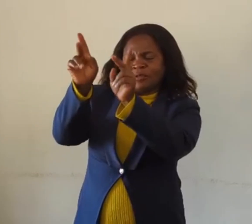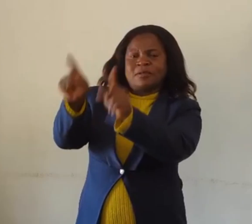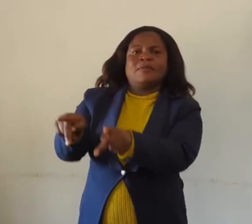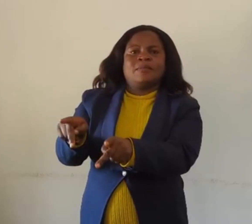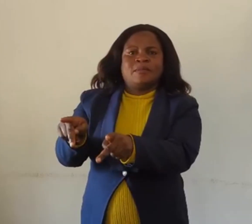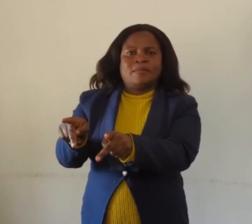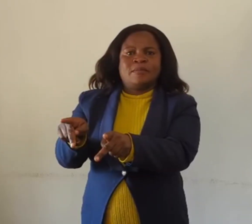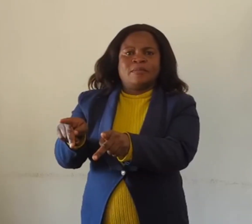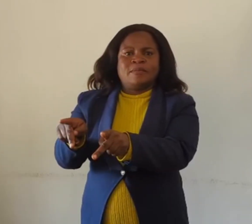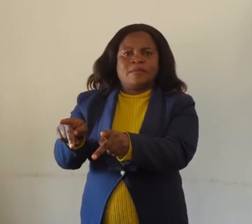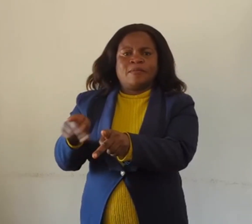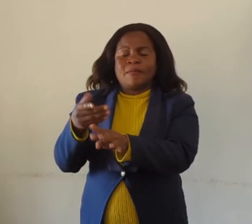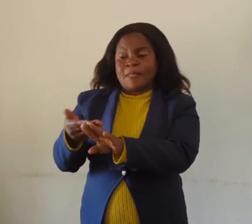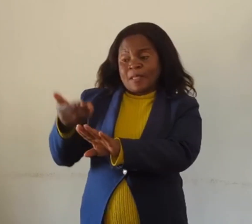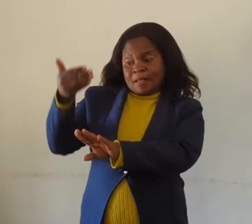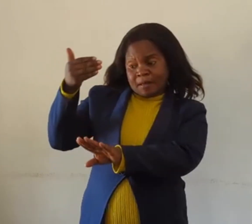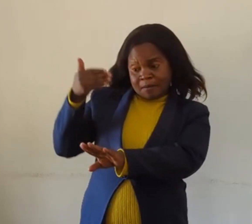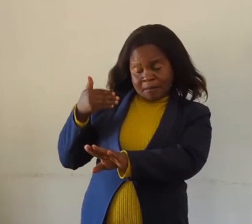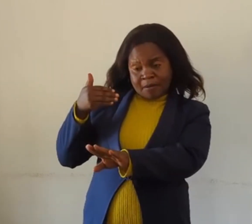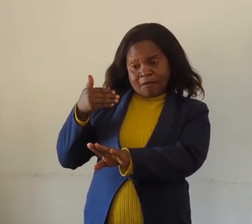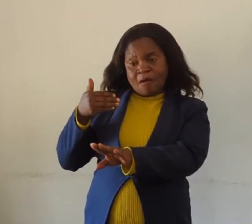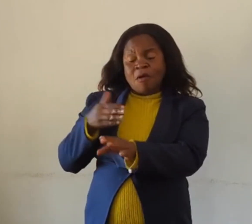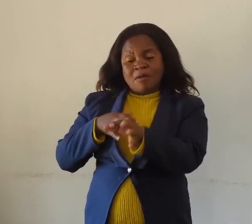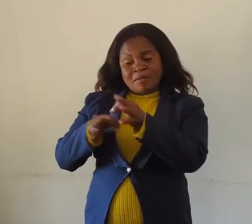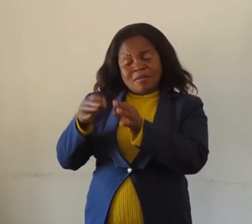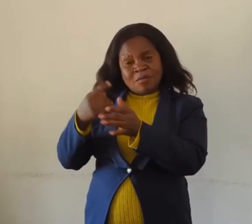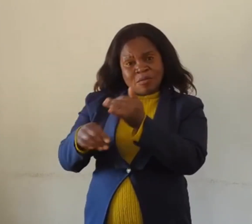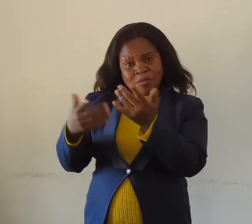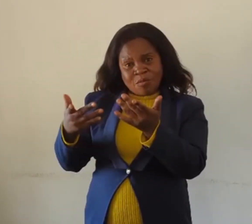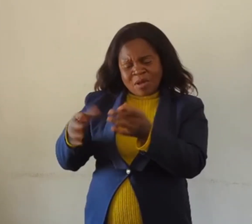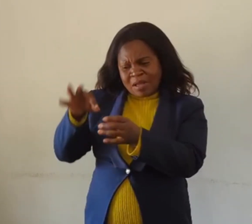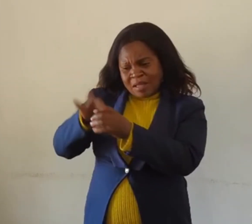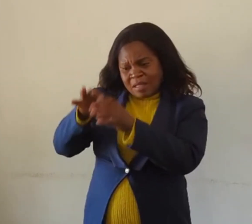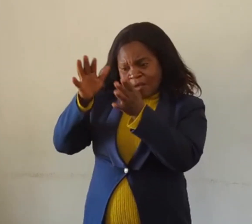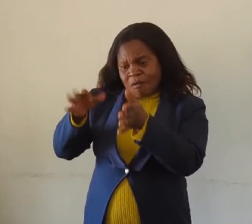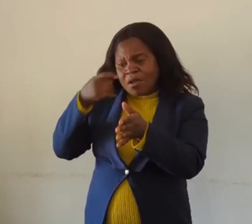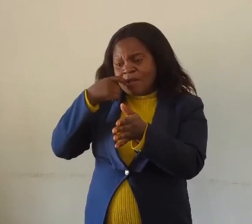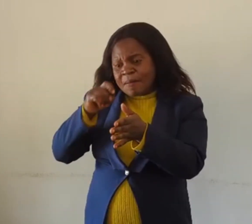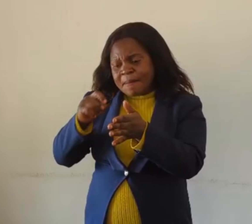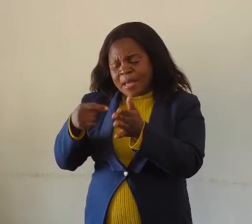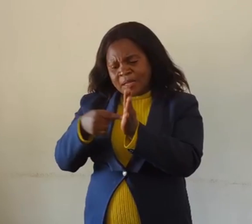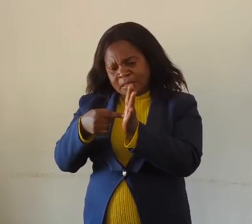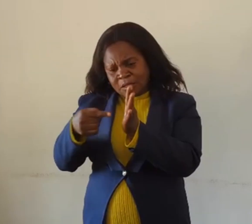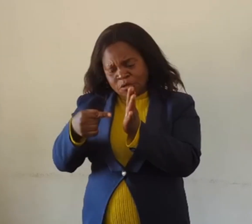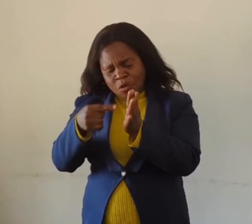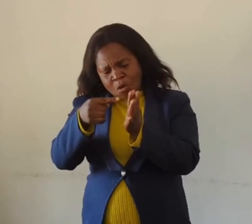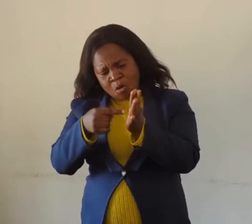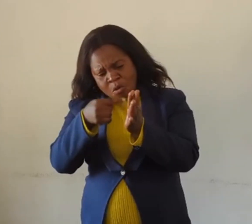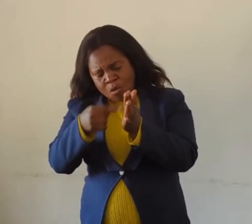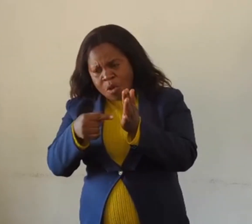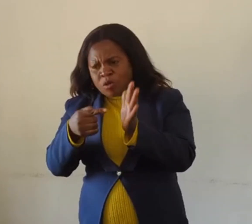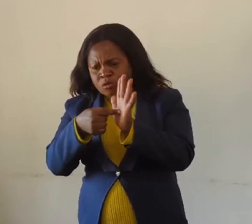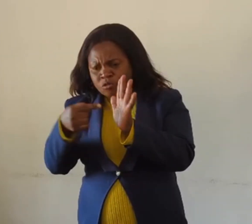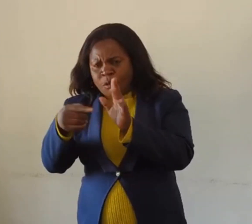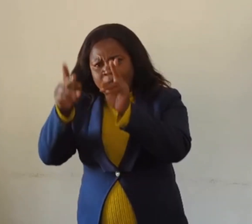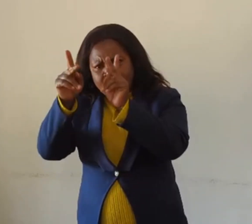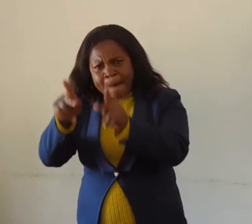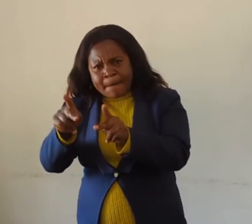provision stated that the voter should mark the ballot paper to show the candidate the voter wishes to